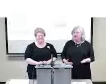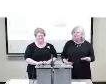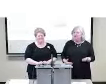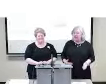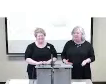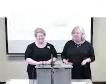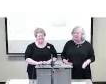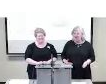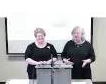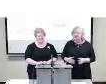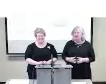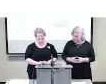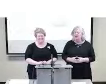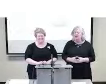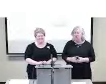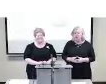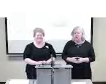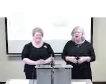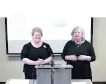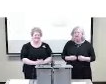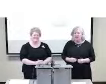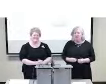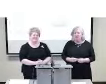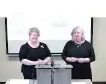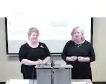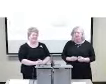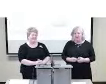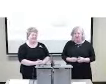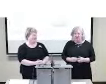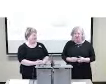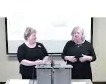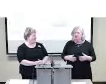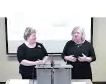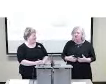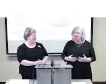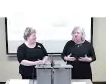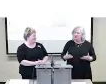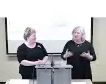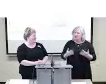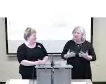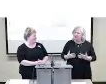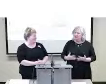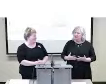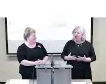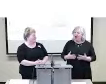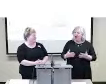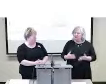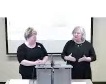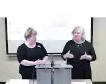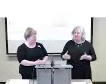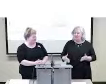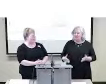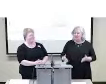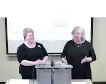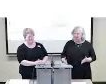and also time bound for example if you set a goal for studying you want to you want to think about how